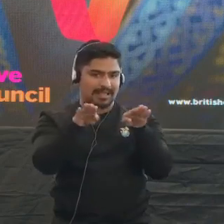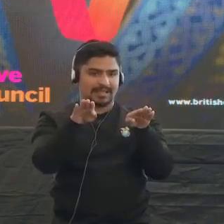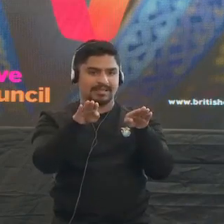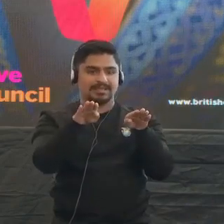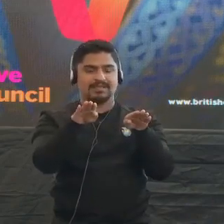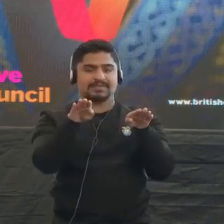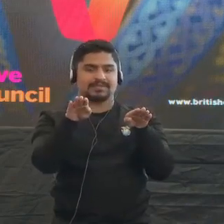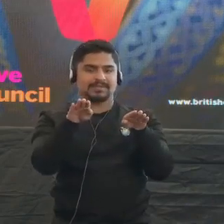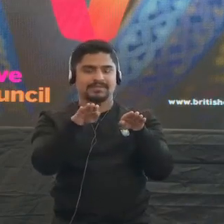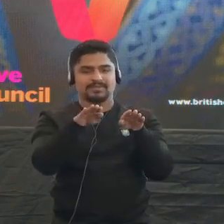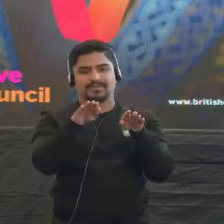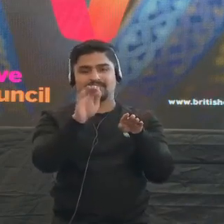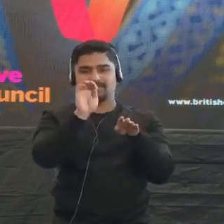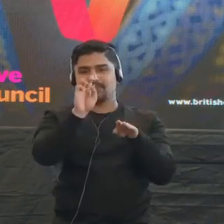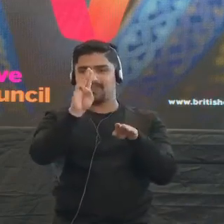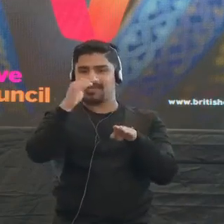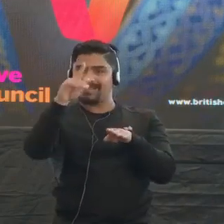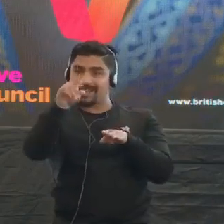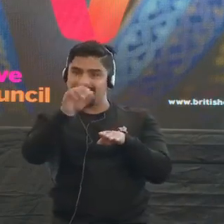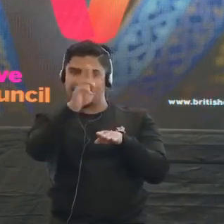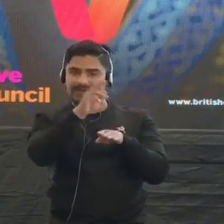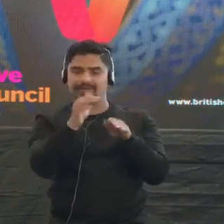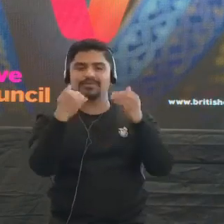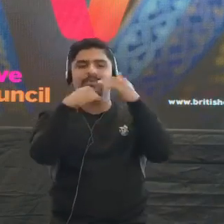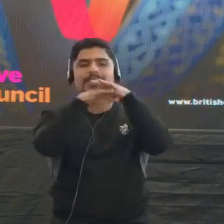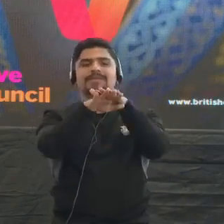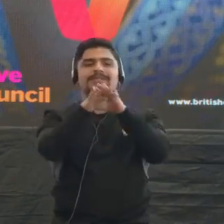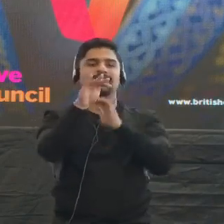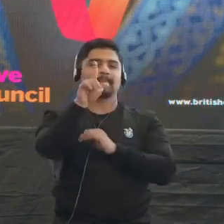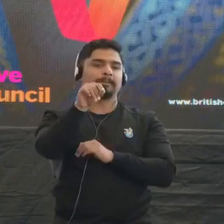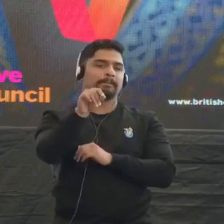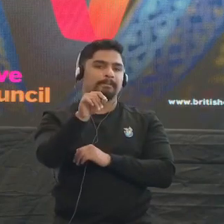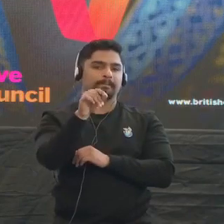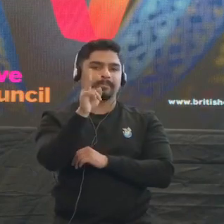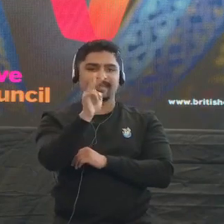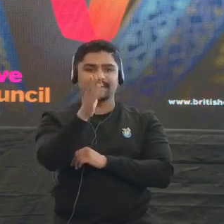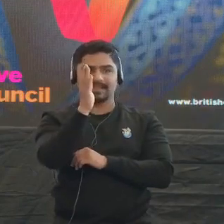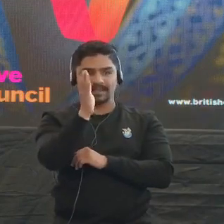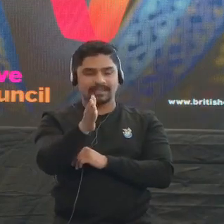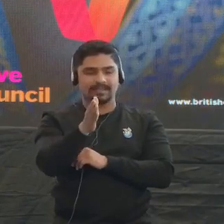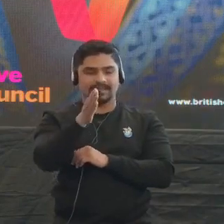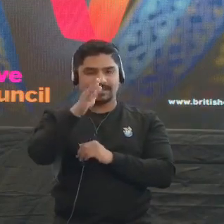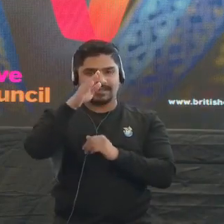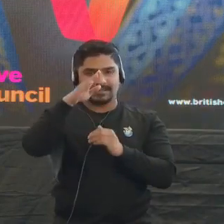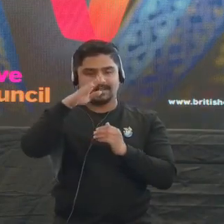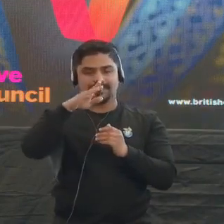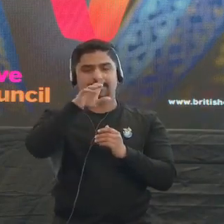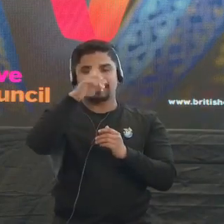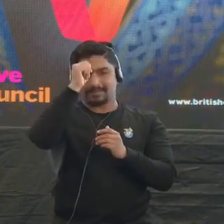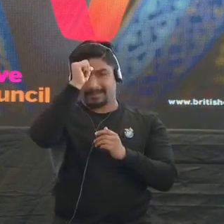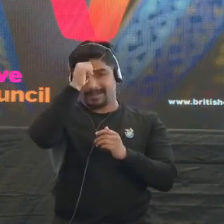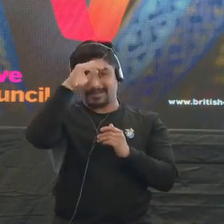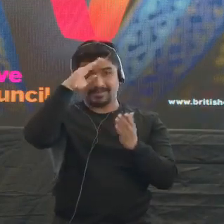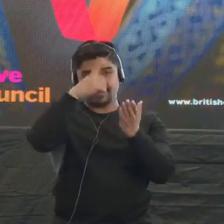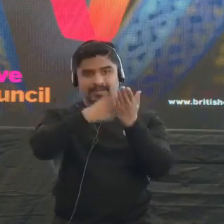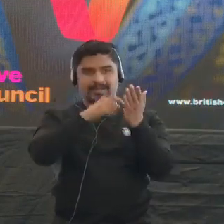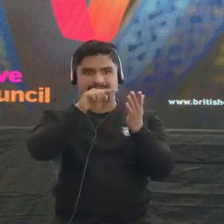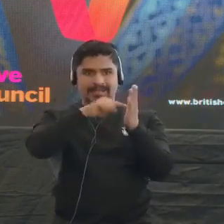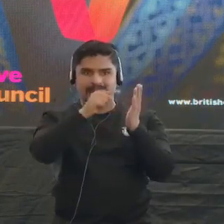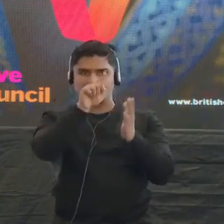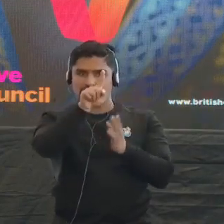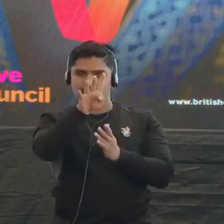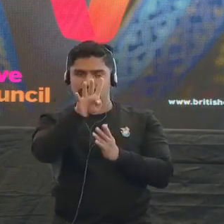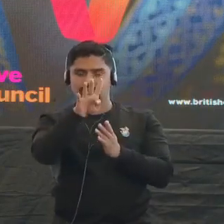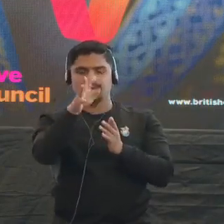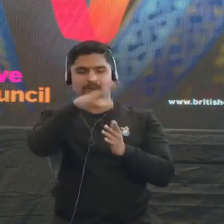Constitution, Article 14 says that all are equal before law and equal protection by